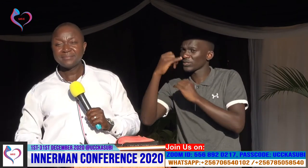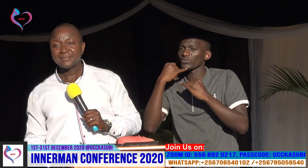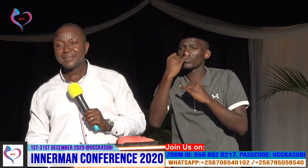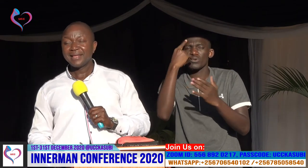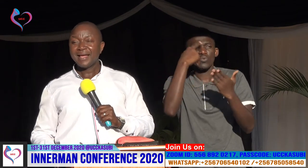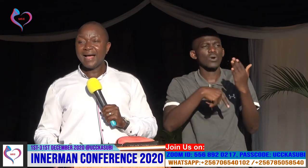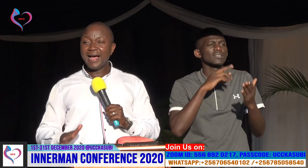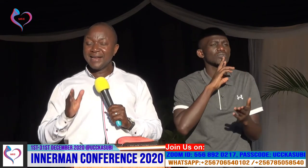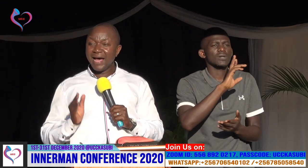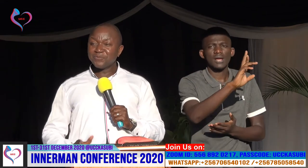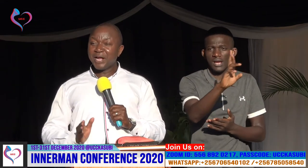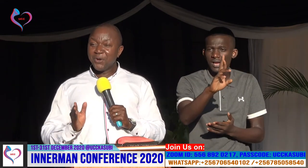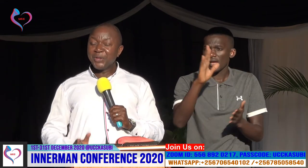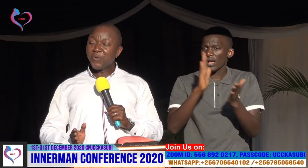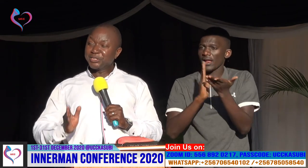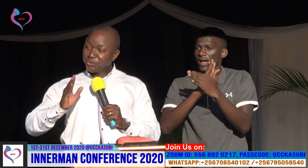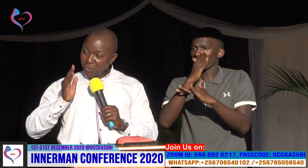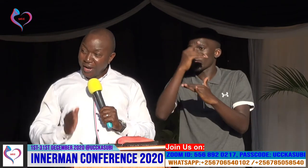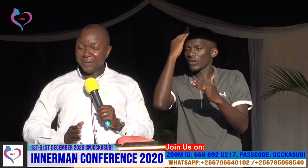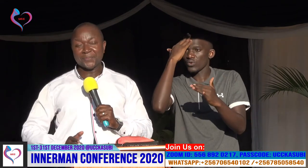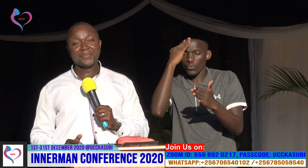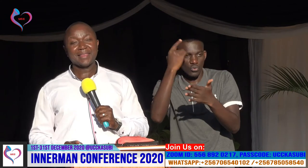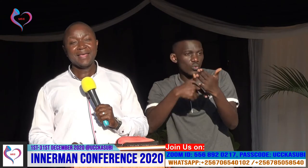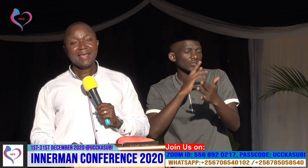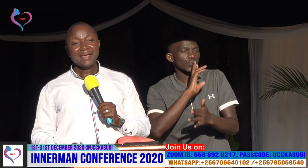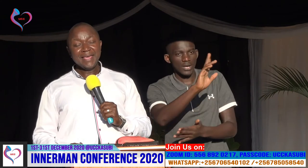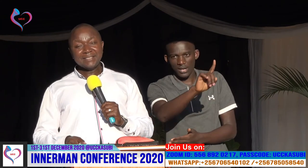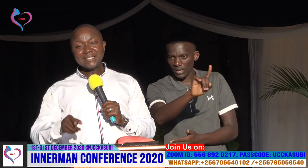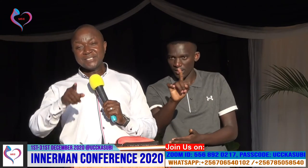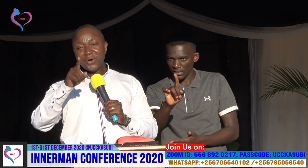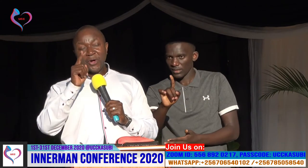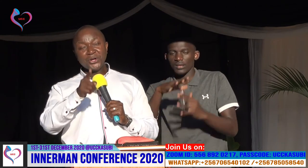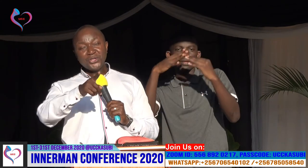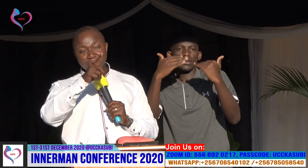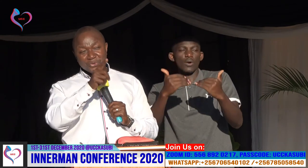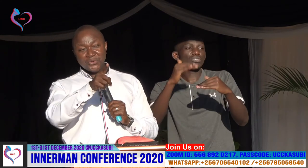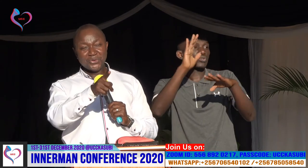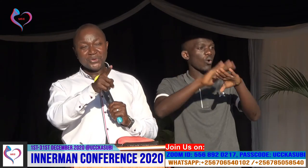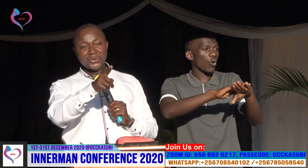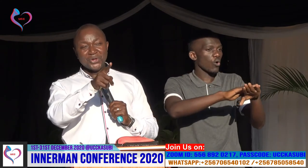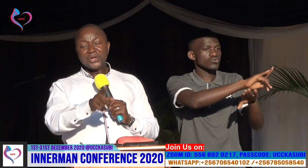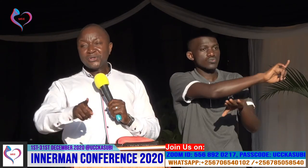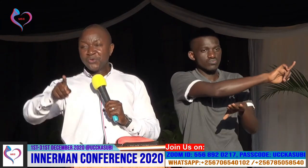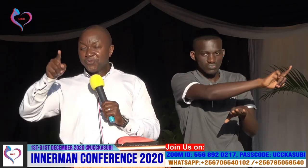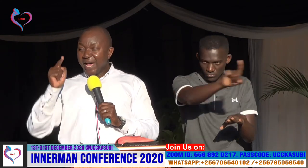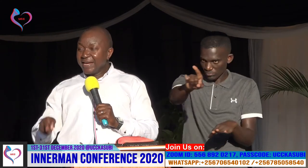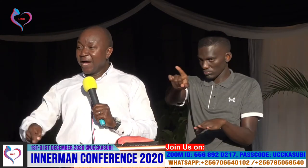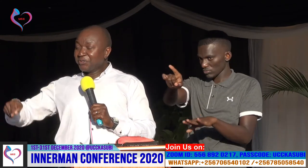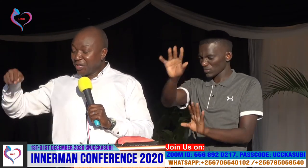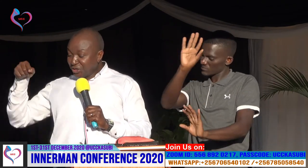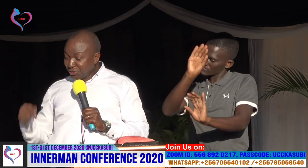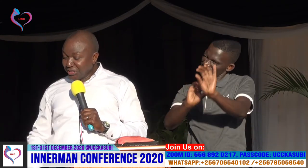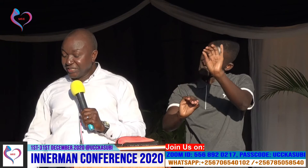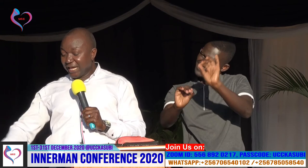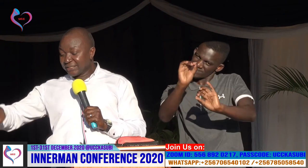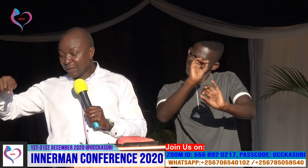want. And after knowing what you want, it is on you to find out